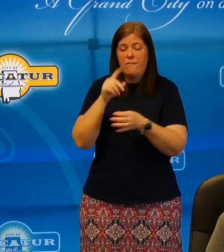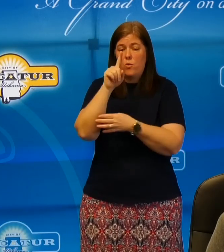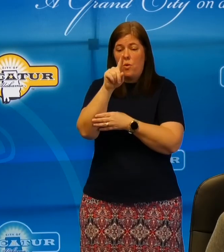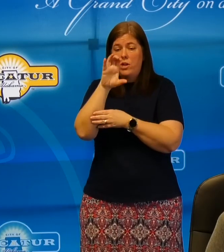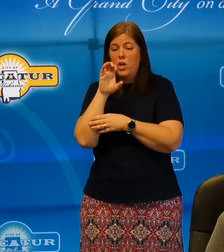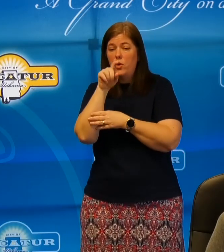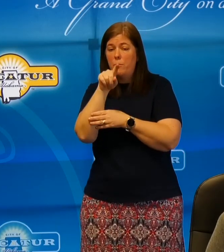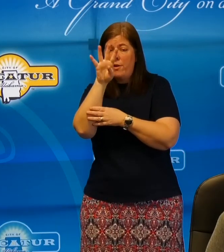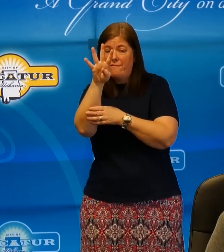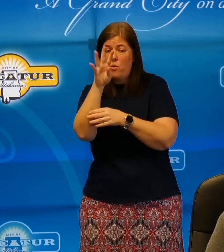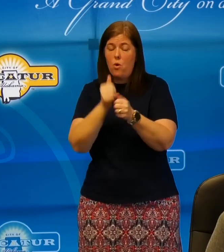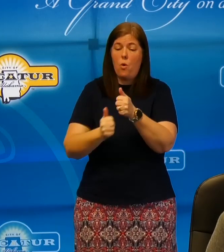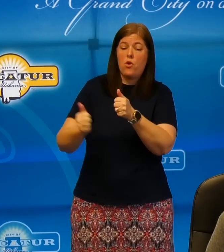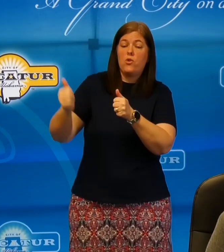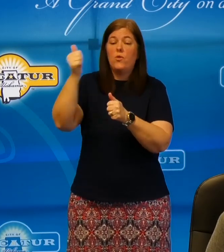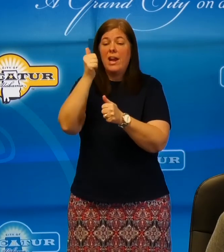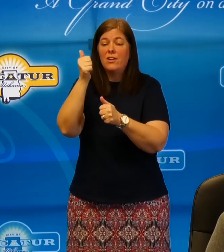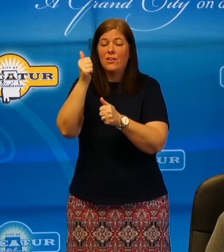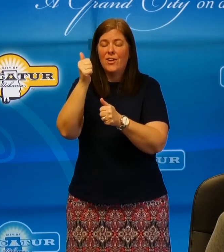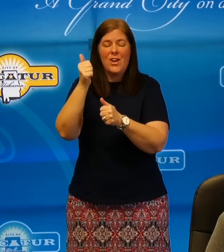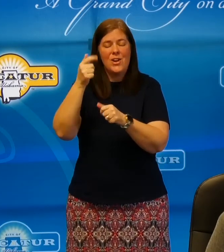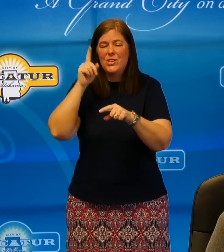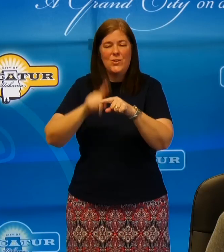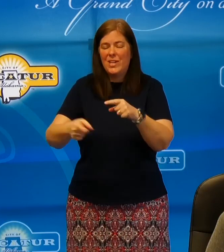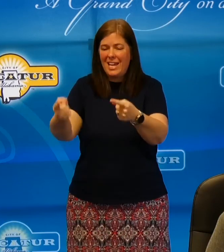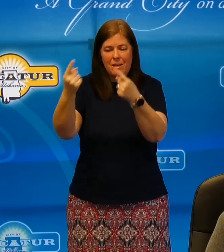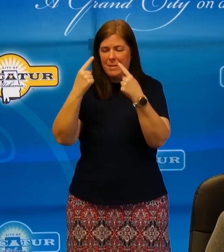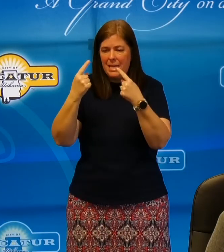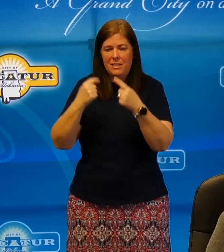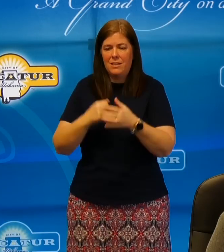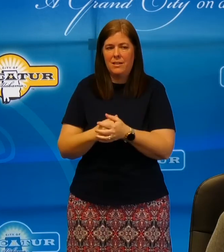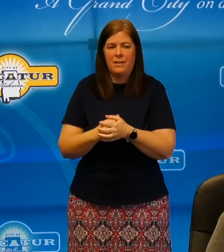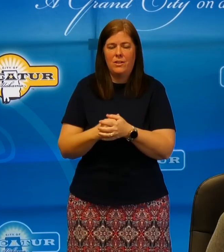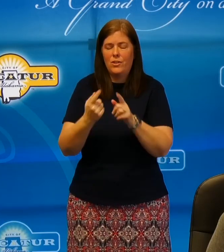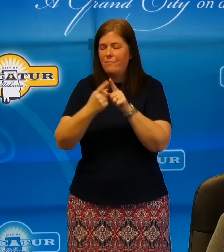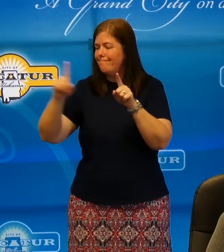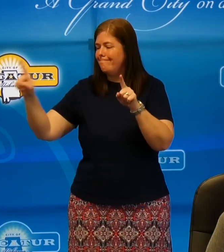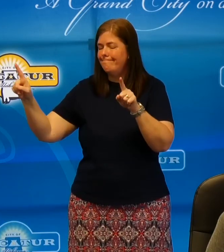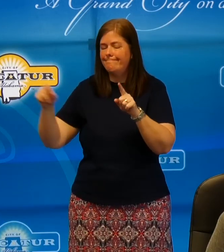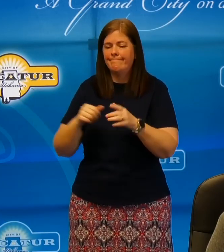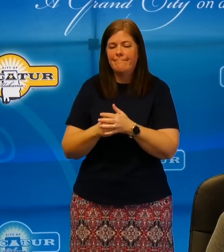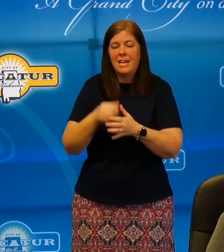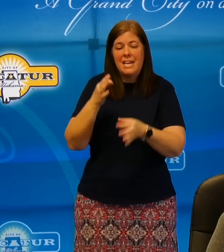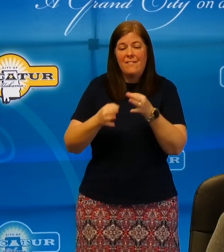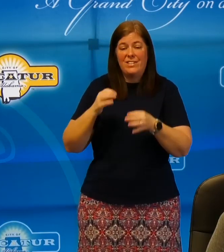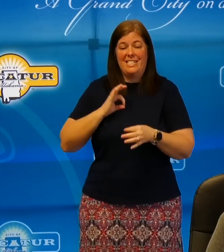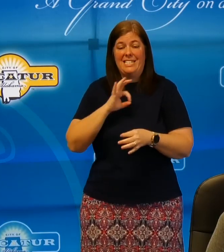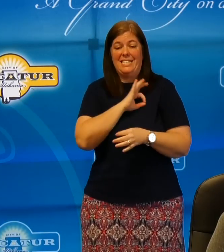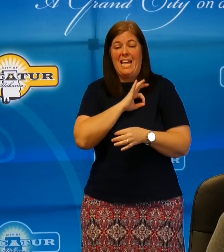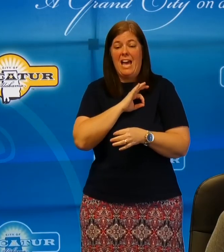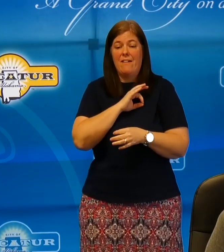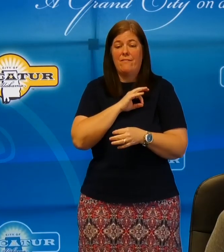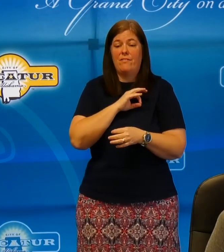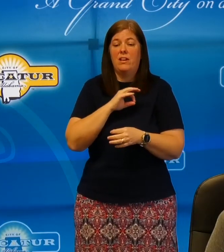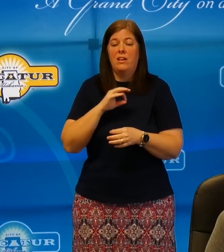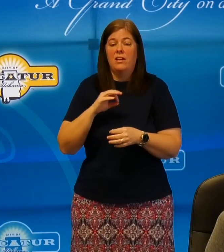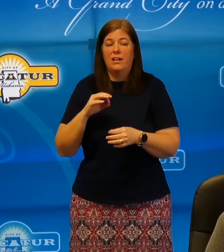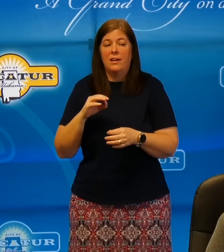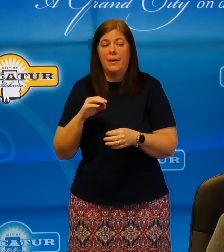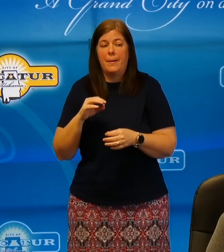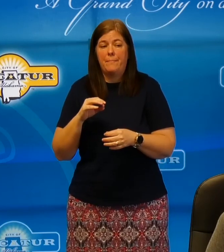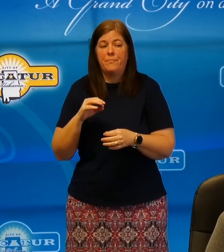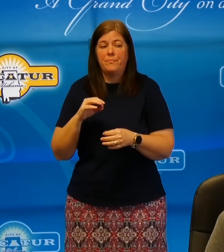100.4 or greater is turned away. You may not come in. If a staff member's temperature is that, then we